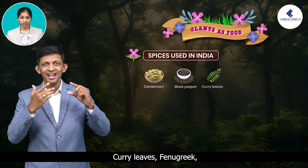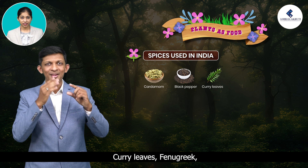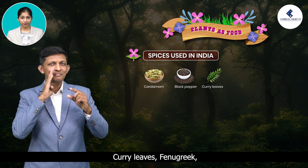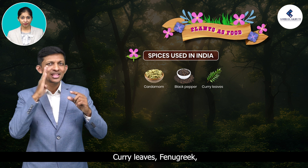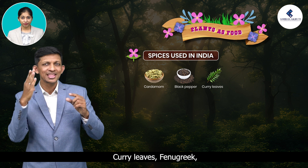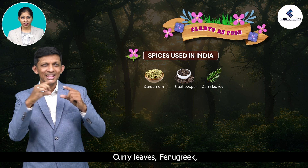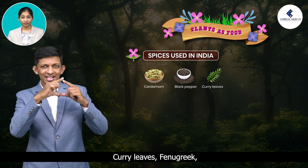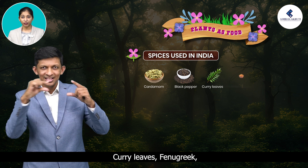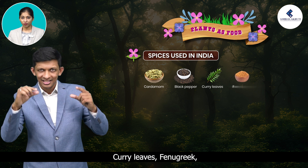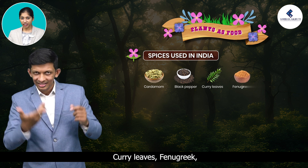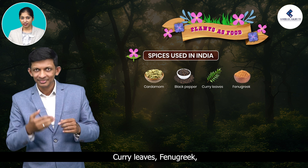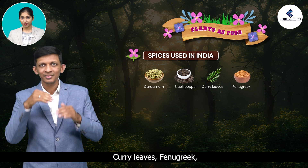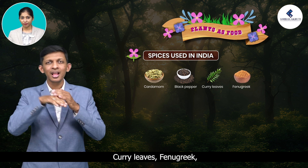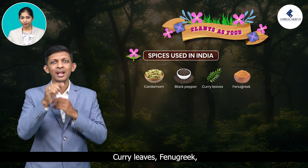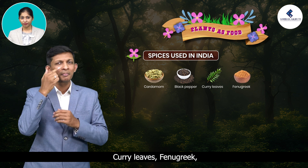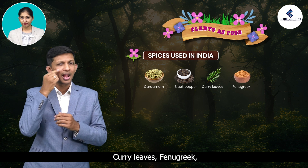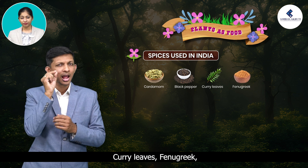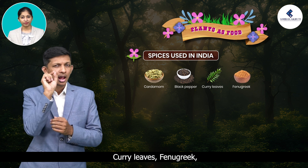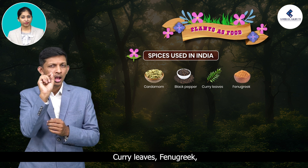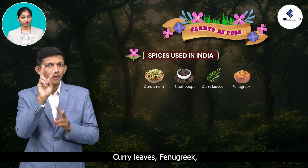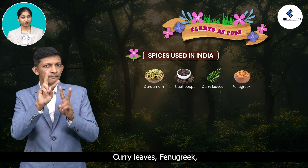curry leaves, fenugreek,